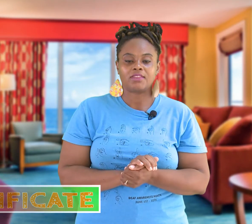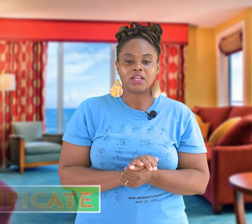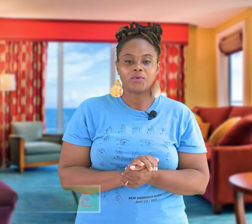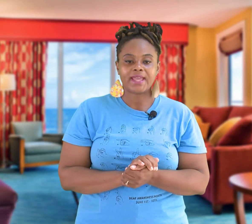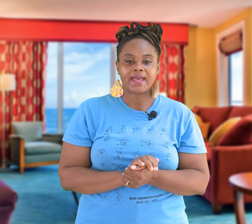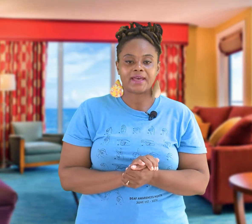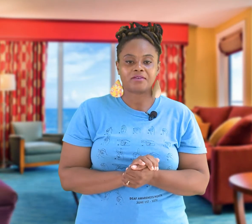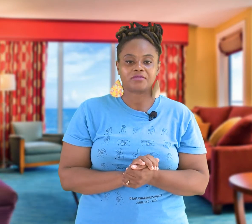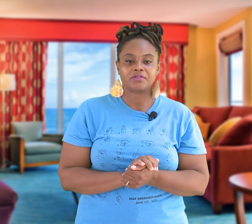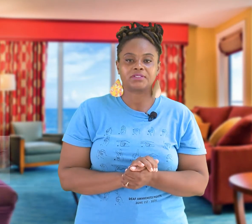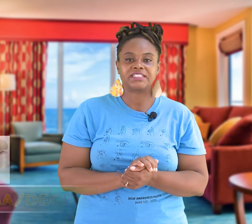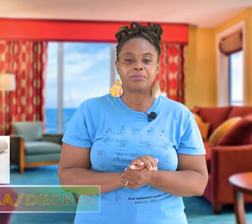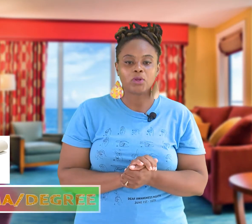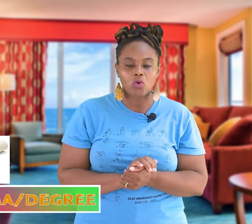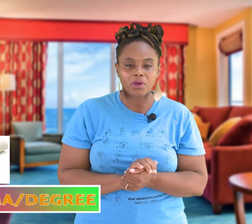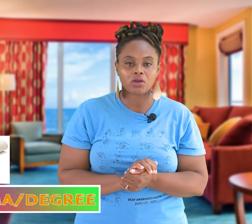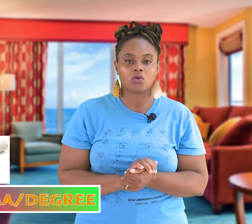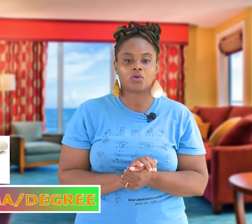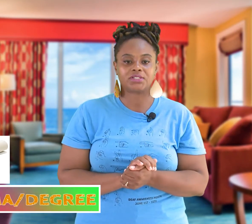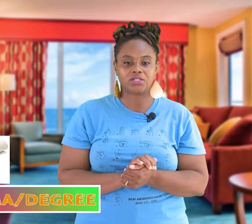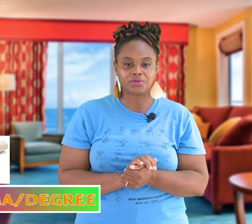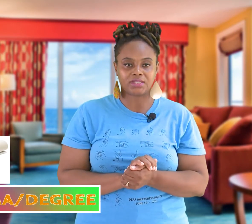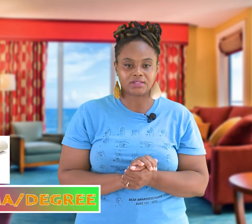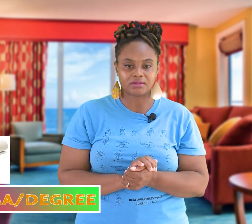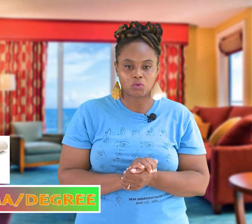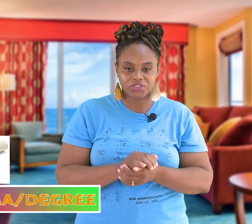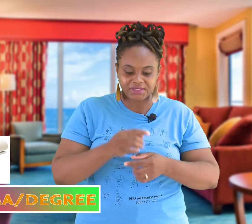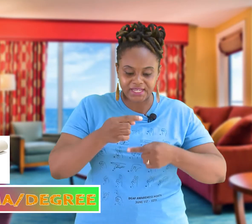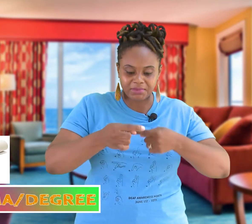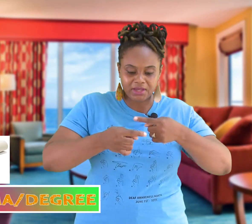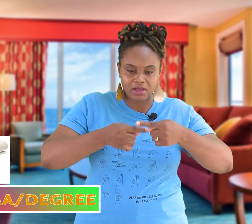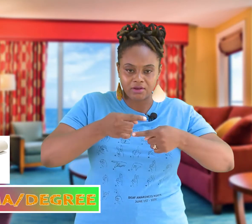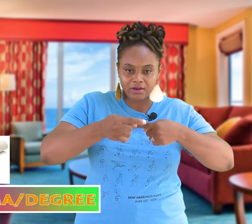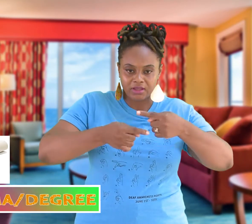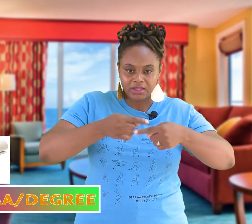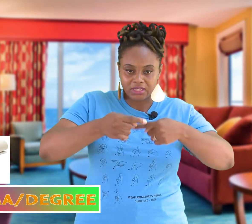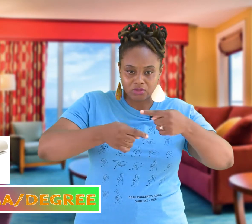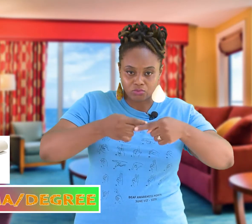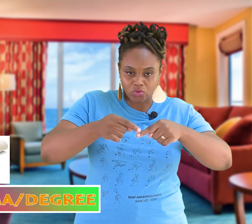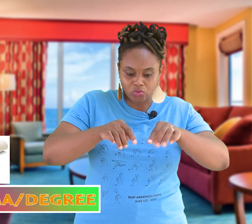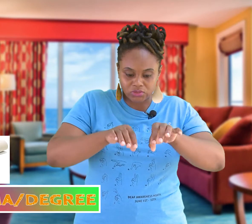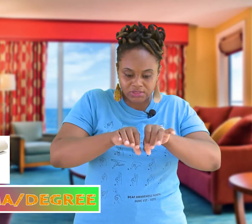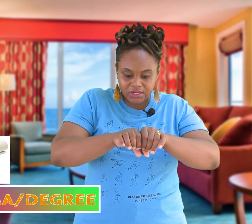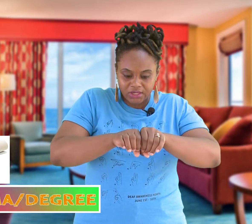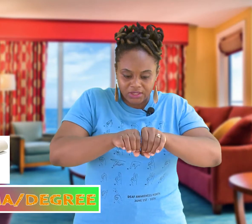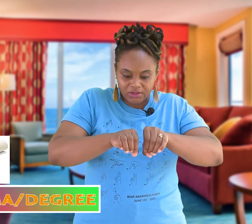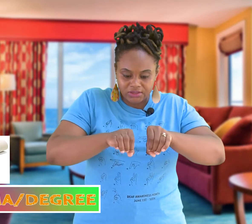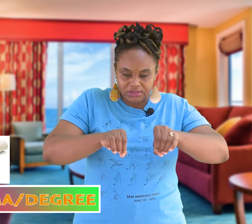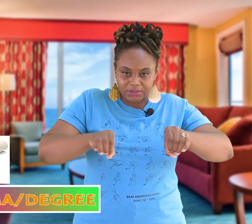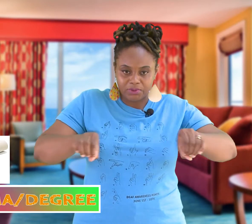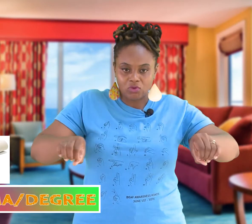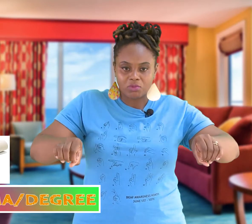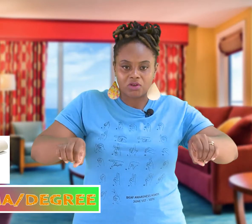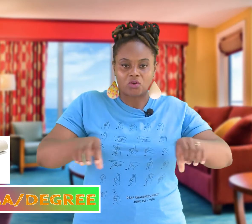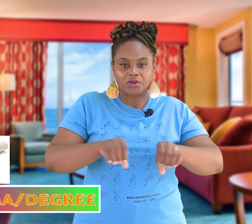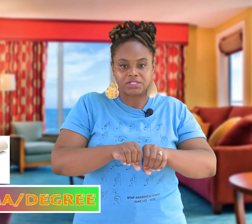Then we have diploma or degree. Most of the time they are in a roll. Diploma or